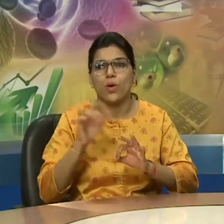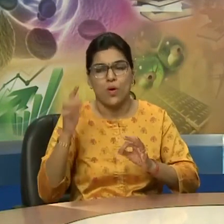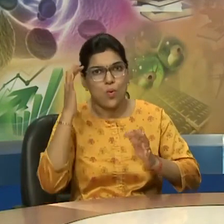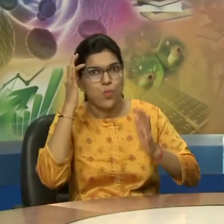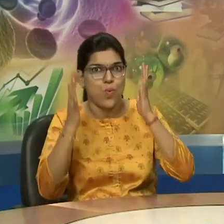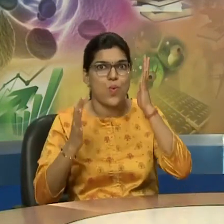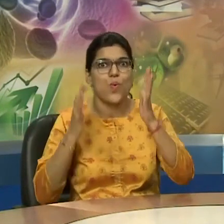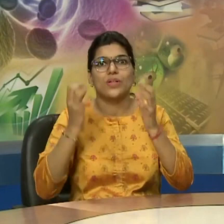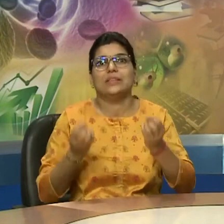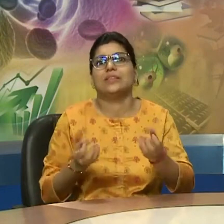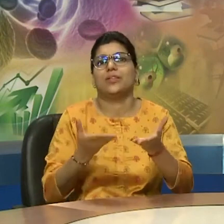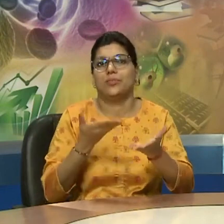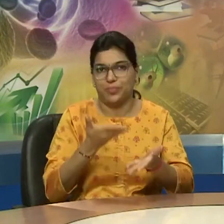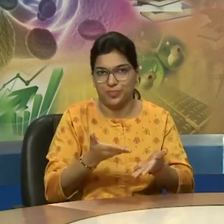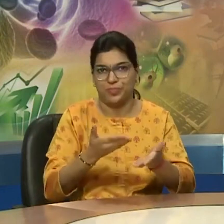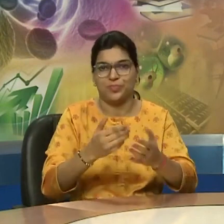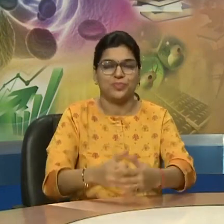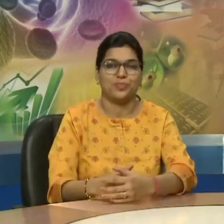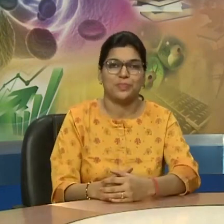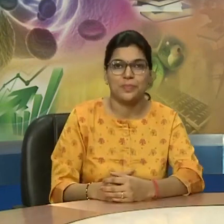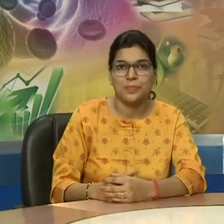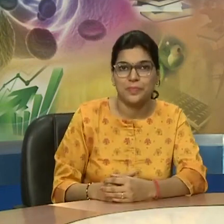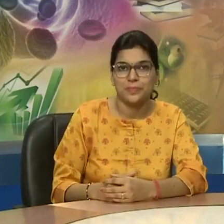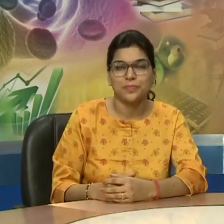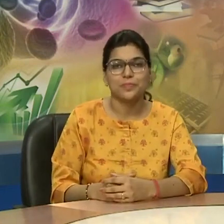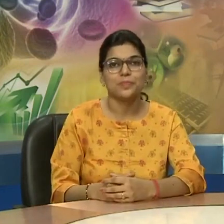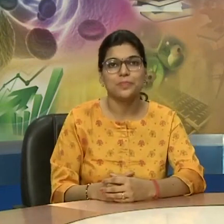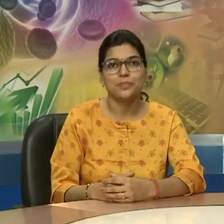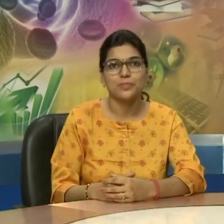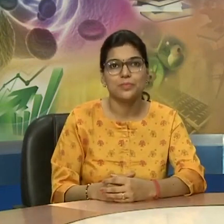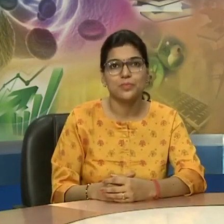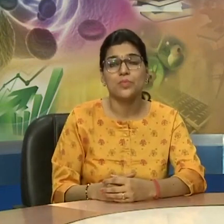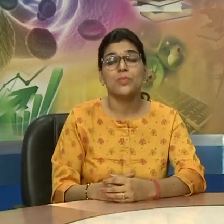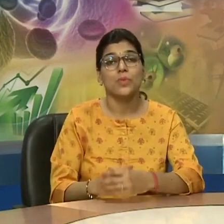That why Nima had not come till yet.